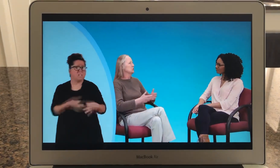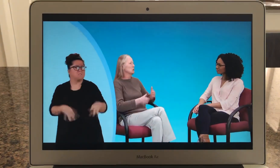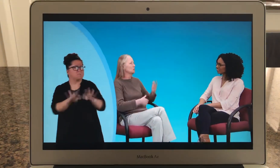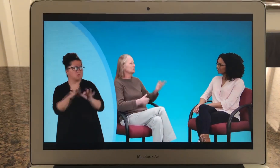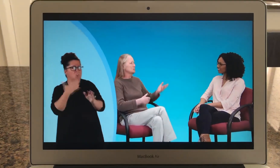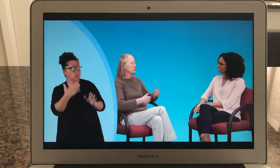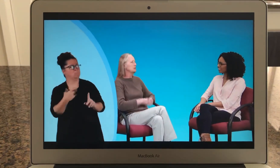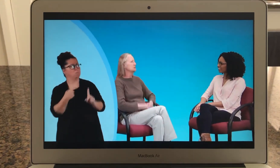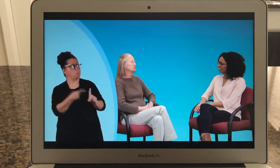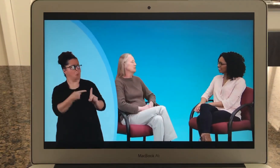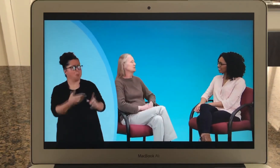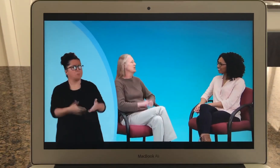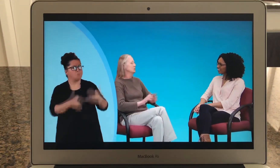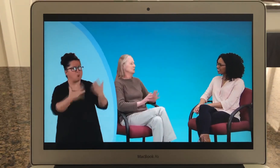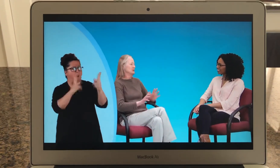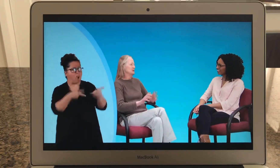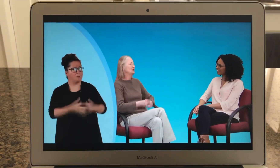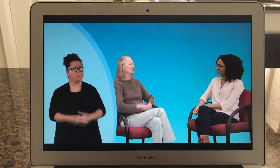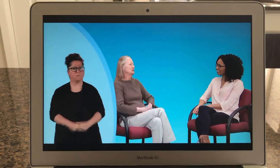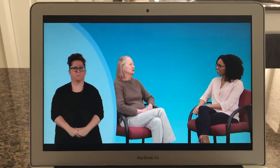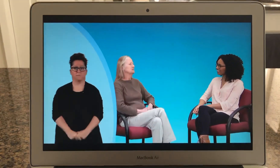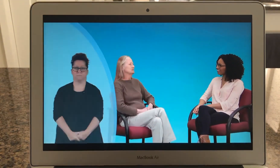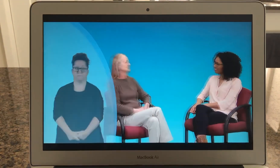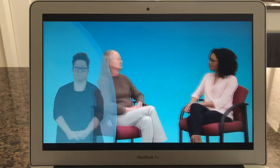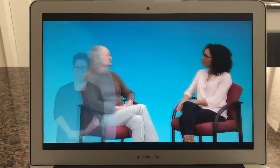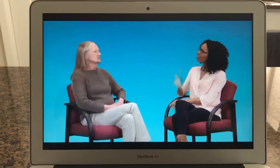roles. And it's important, and it's a good